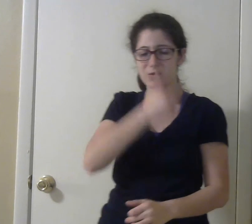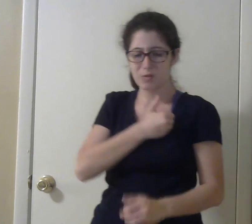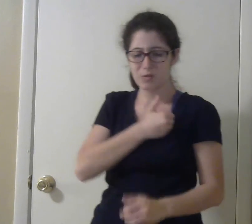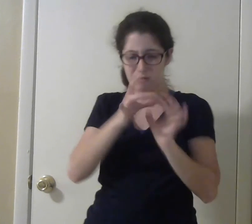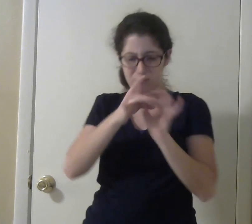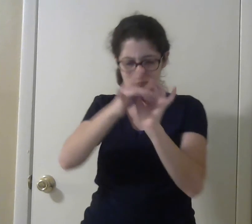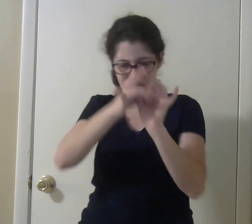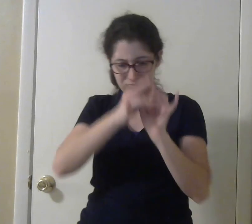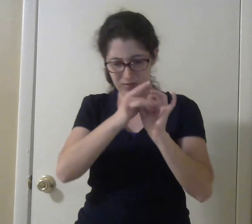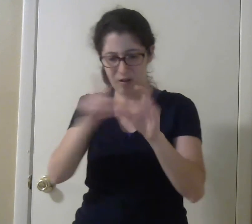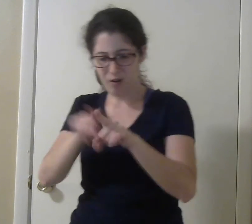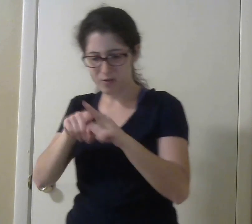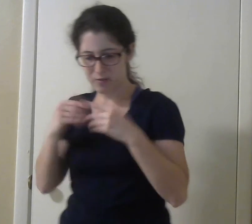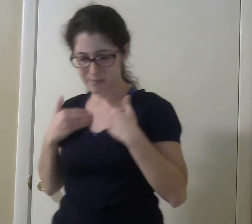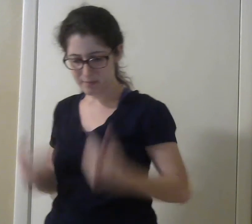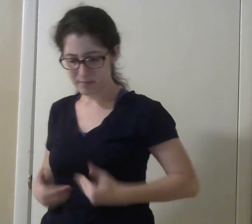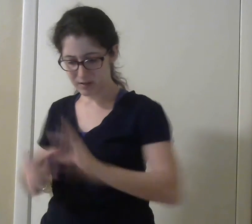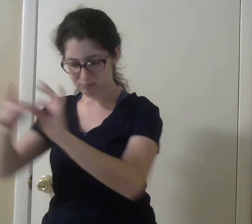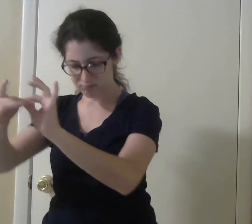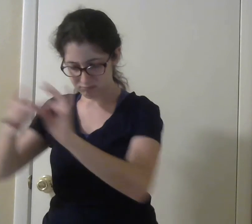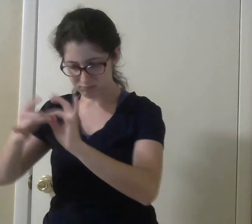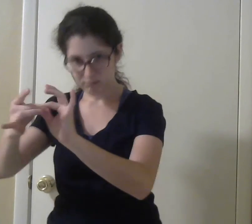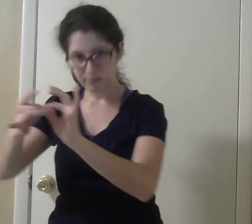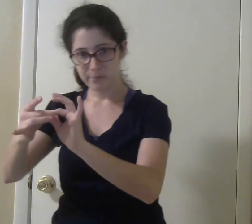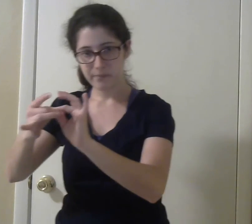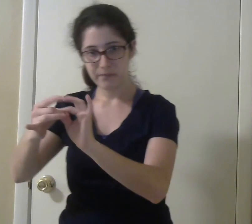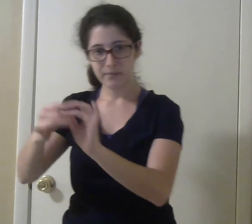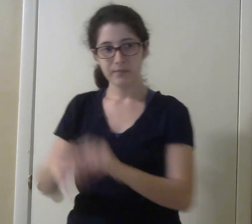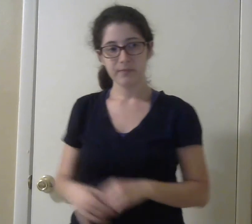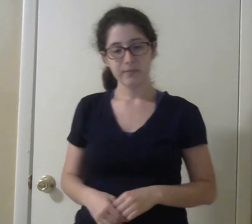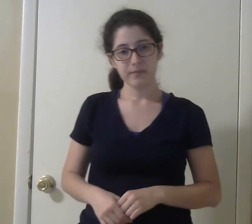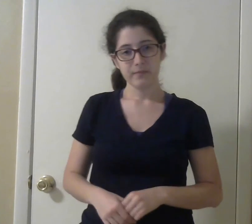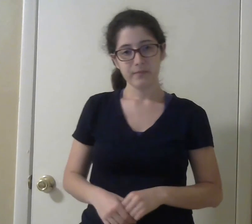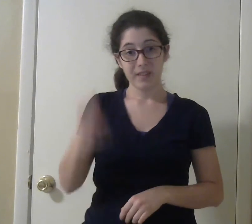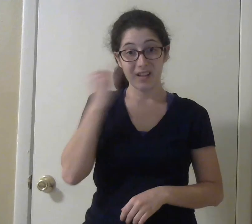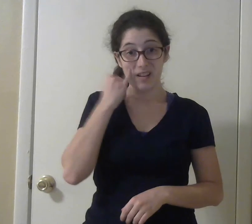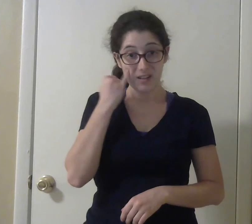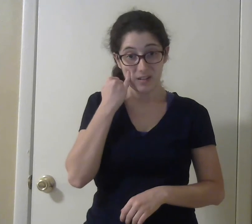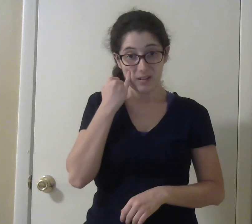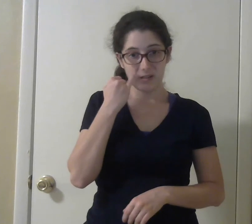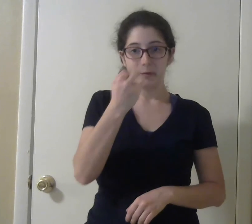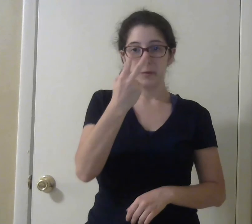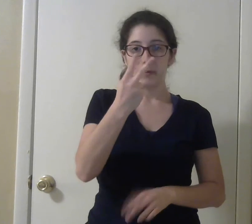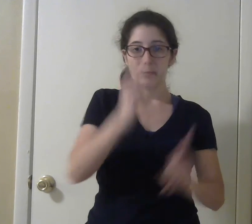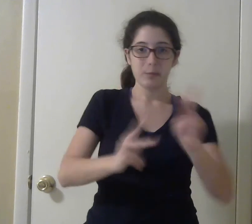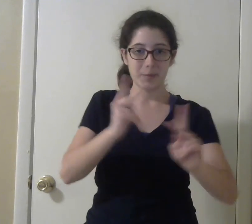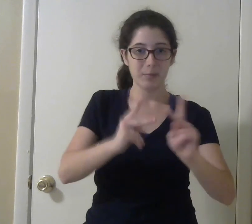of body. And there can't be any deep union of soul if two people have different